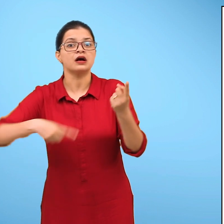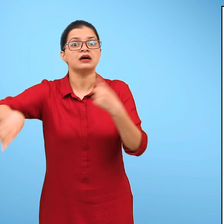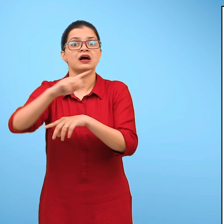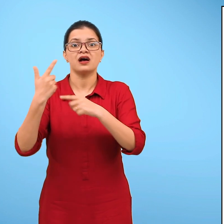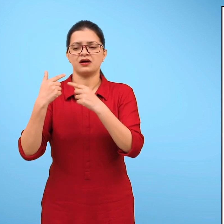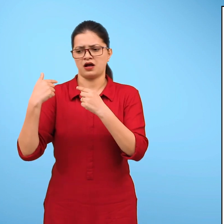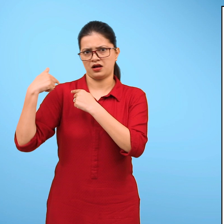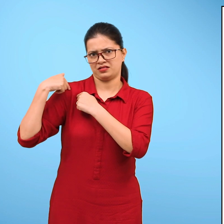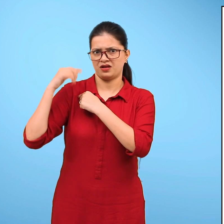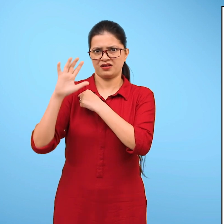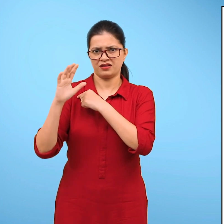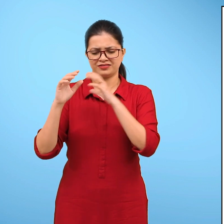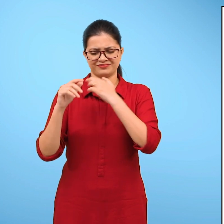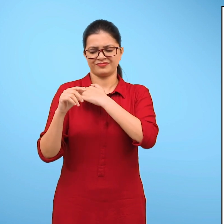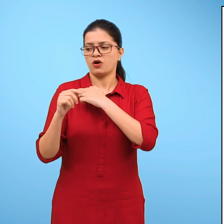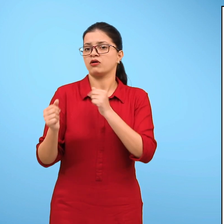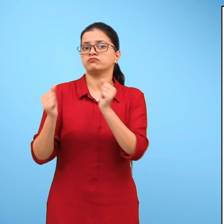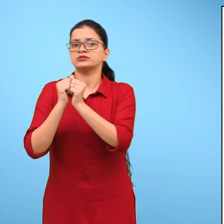Did your shoulder also move?